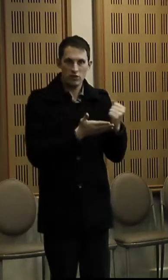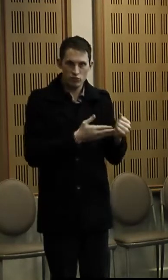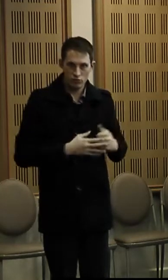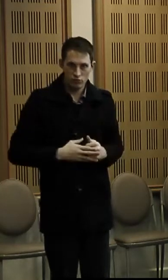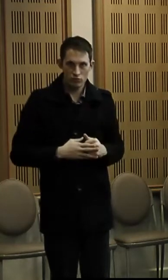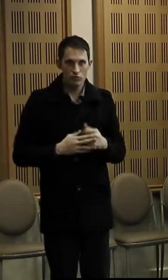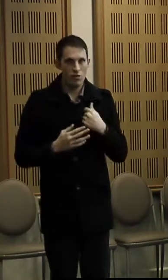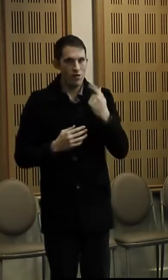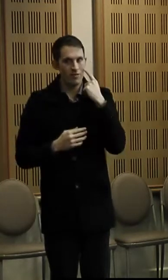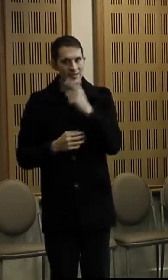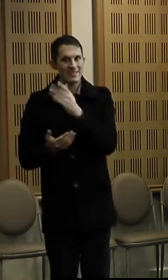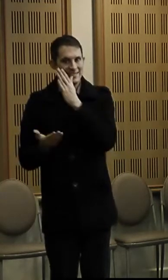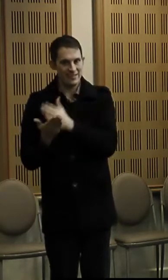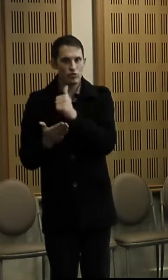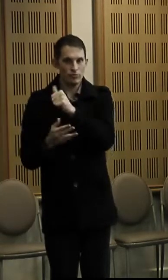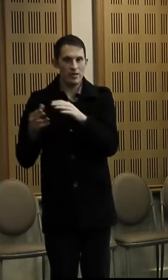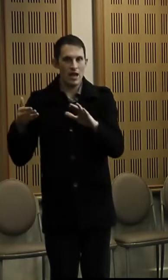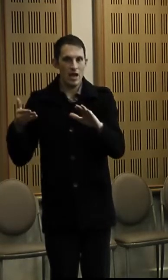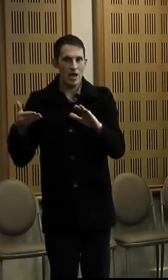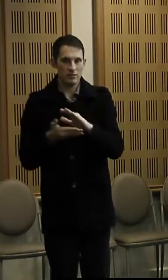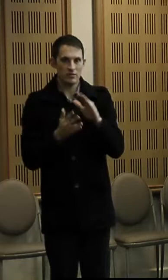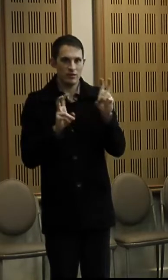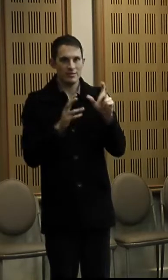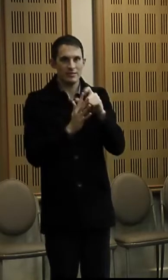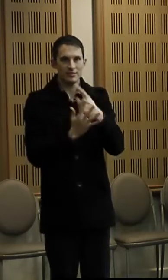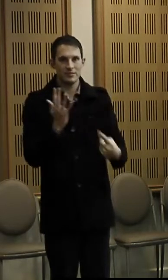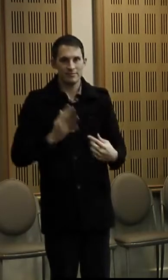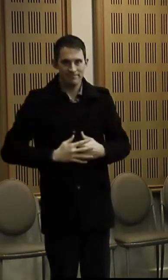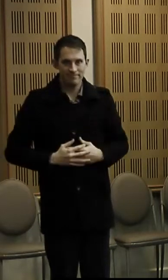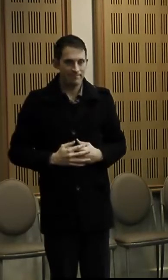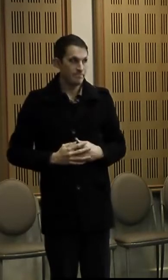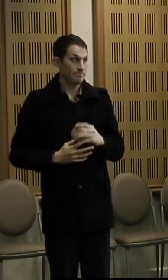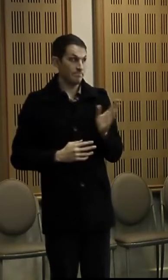the disability sphere. Yeah.